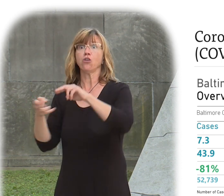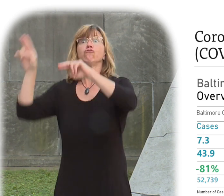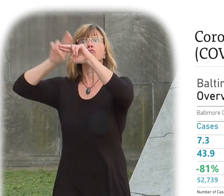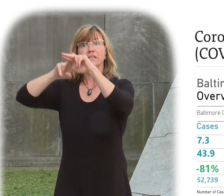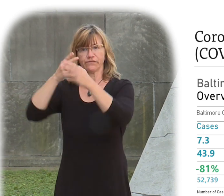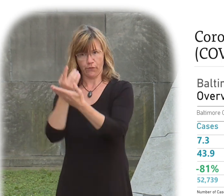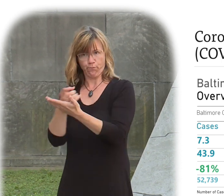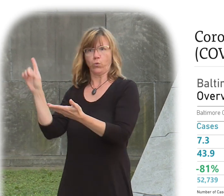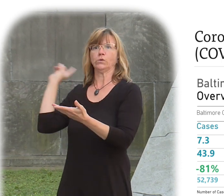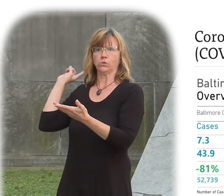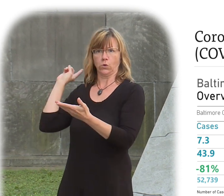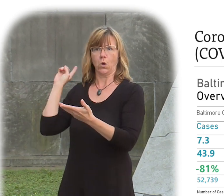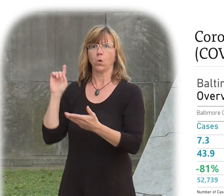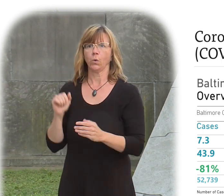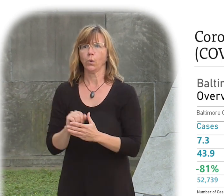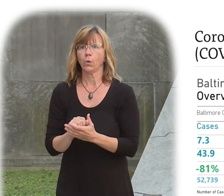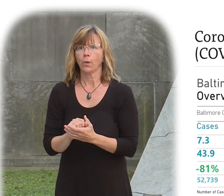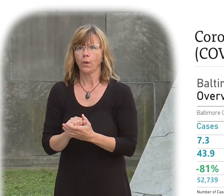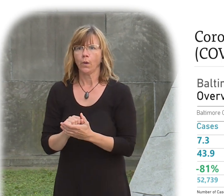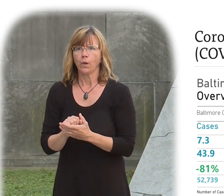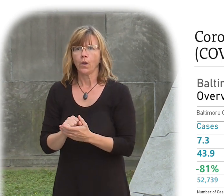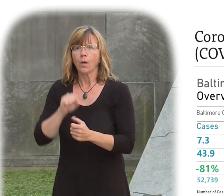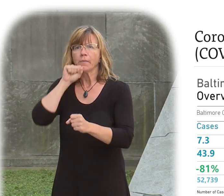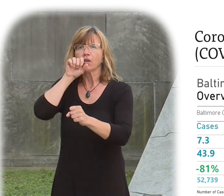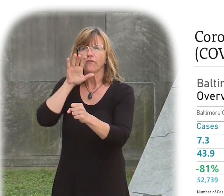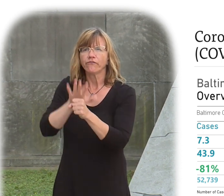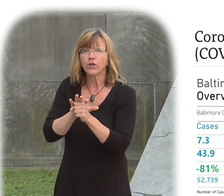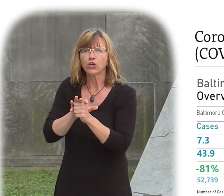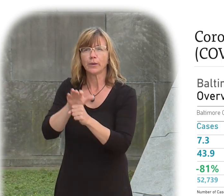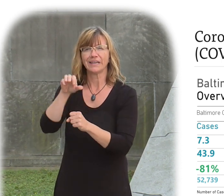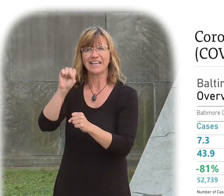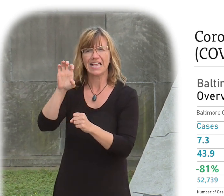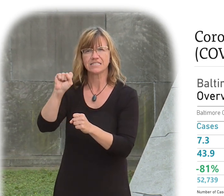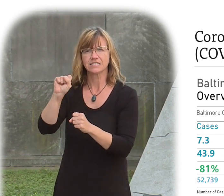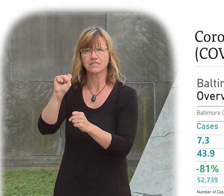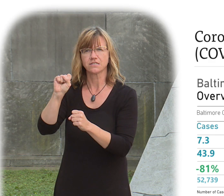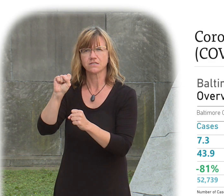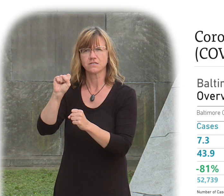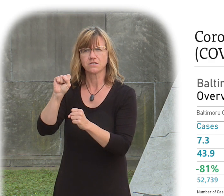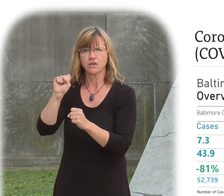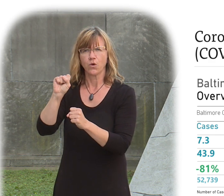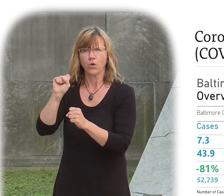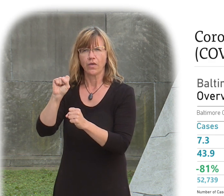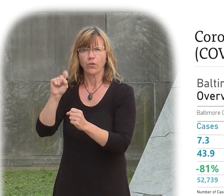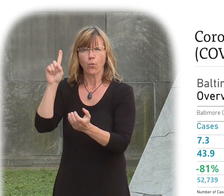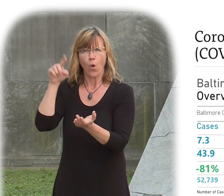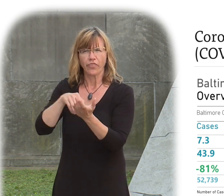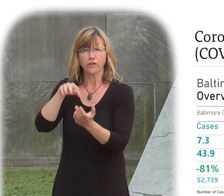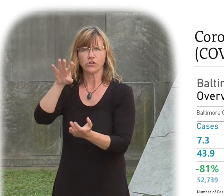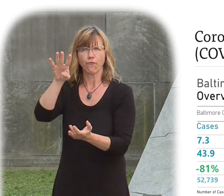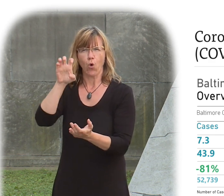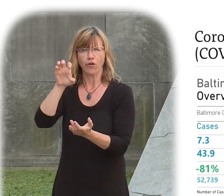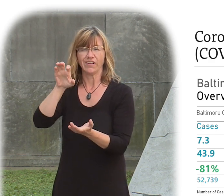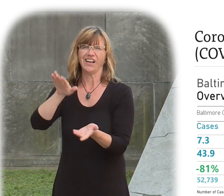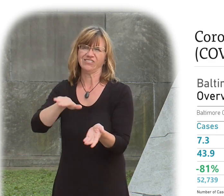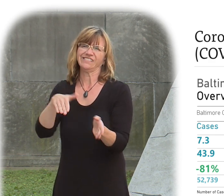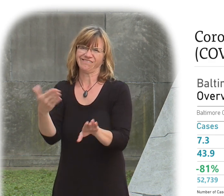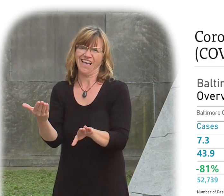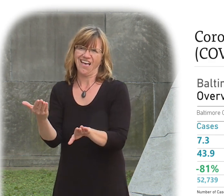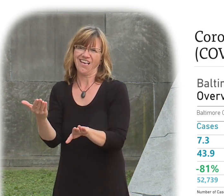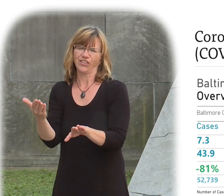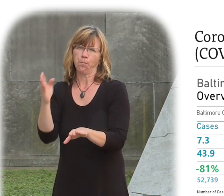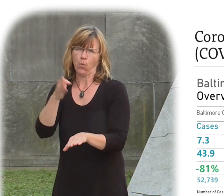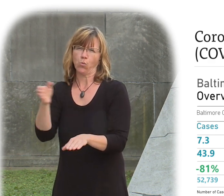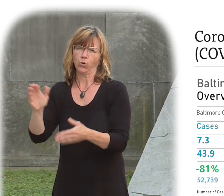52,739 confirmed cases of COVID in Baltimore City. 1,004 Baltimore City residents have lost their lives to COVID, and we're